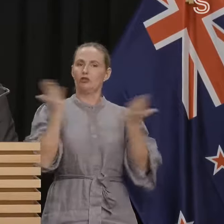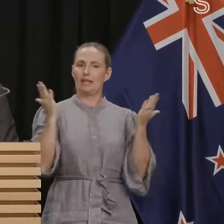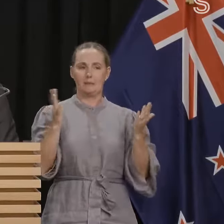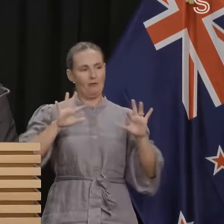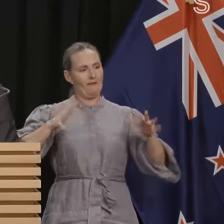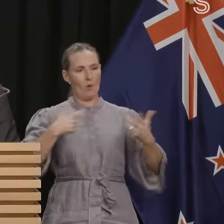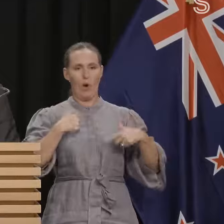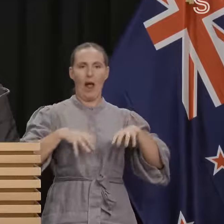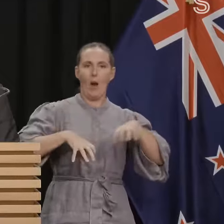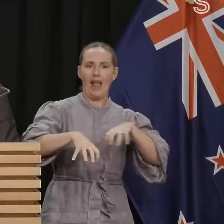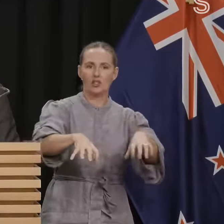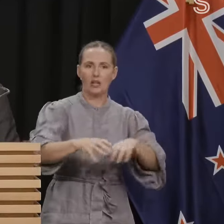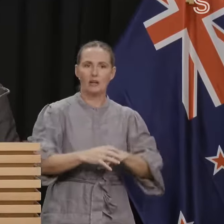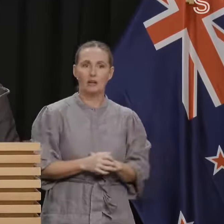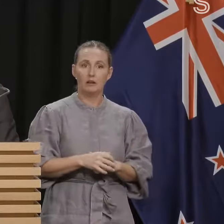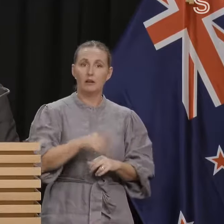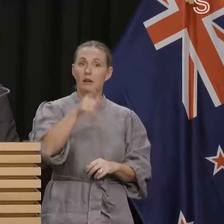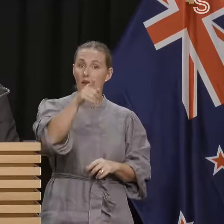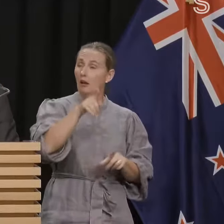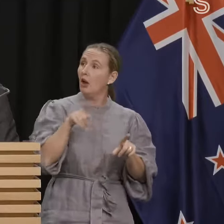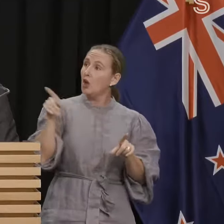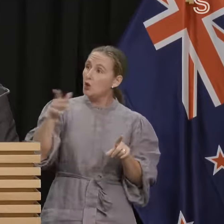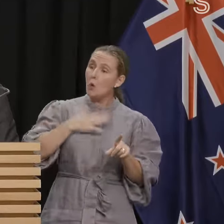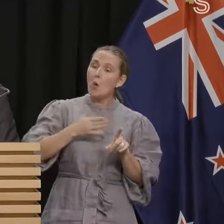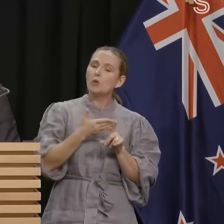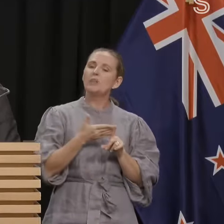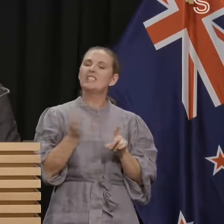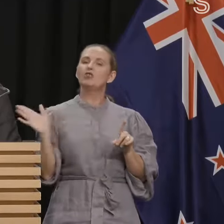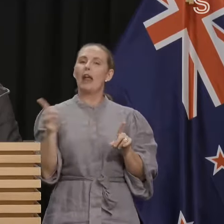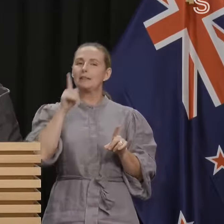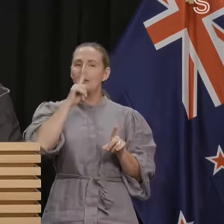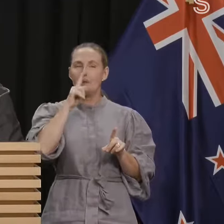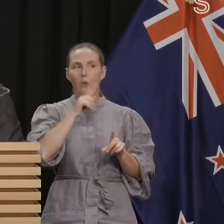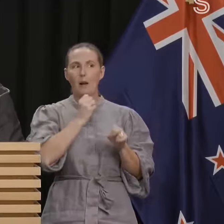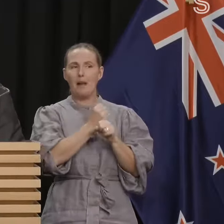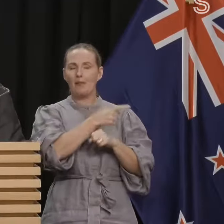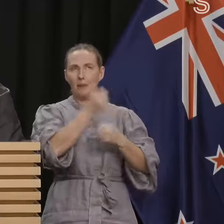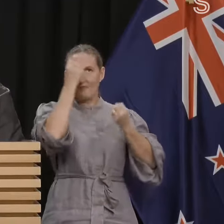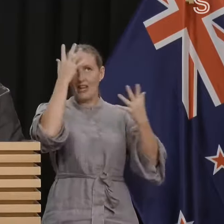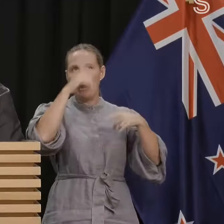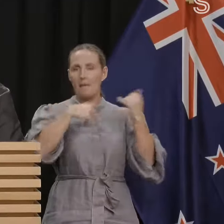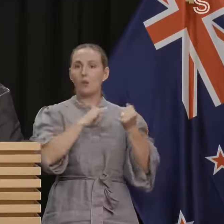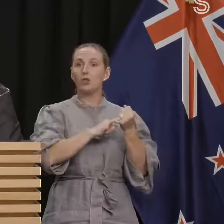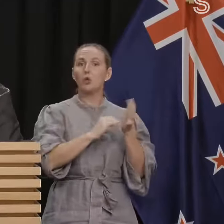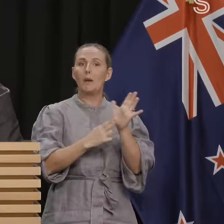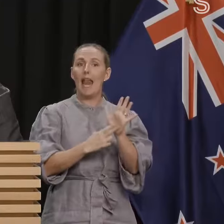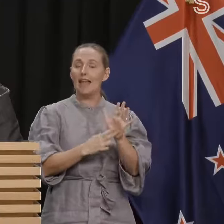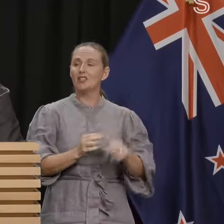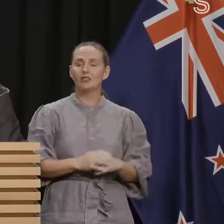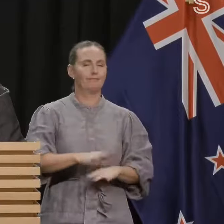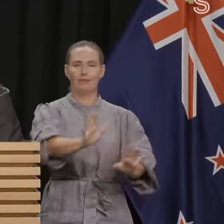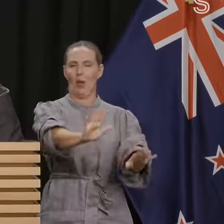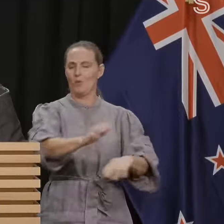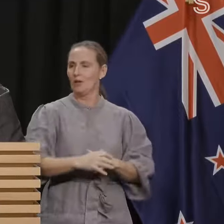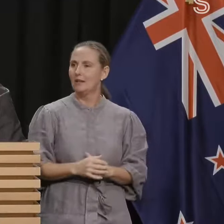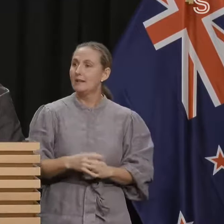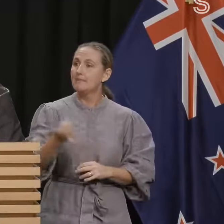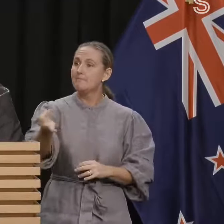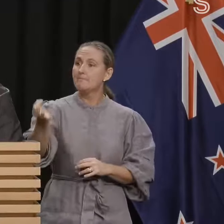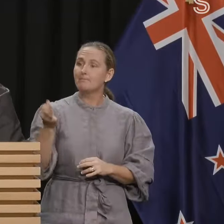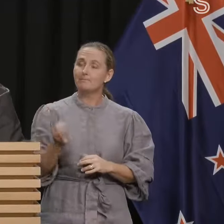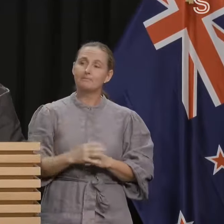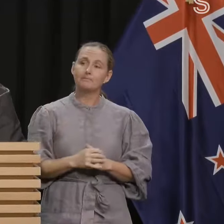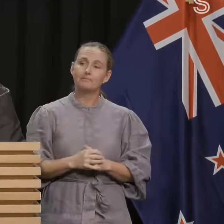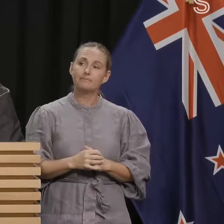of our everyday work. Are you trying to distract from the Stuart Nash thing? No. Just as a reference. I'll wrap up in a moment, yeah. Sorry, do you have